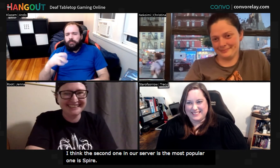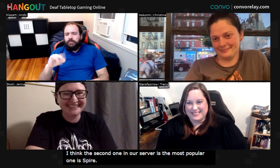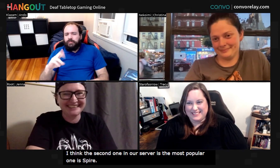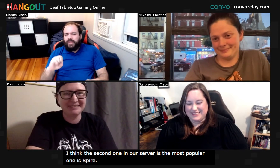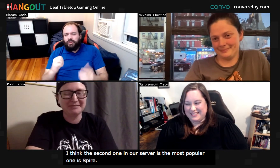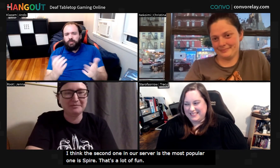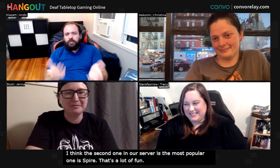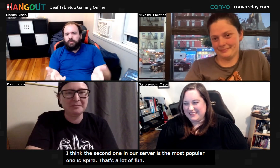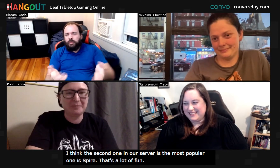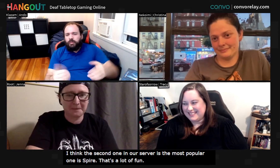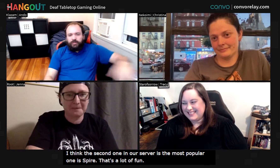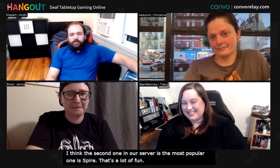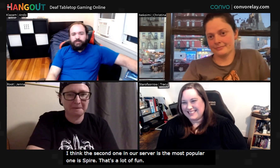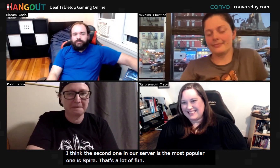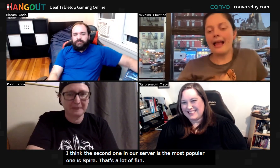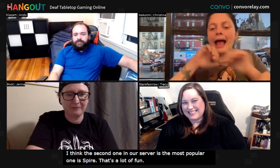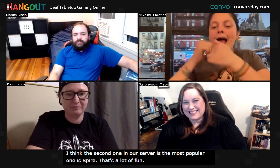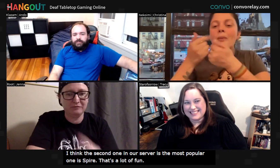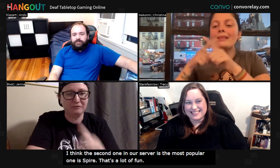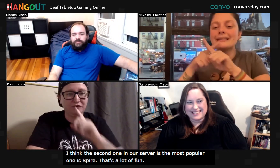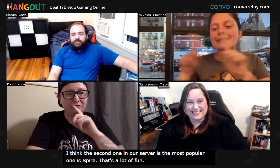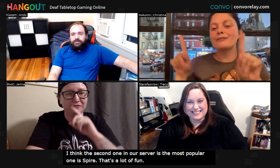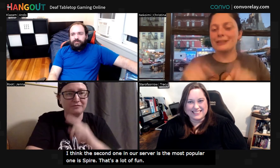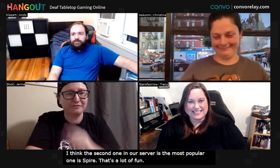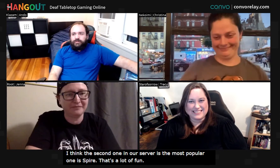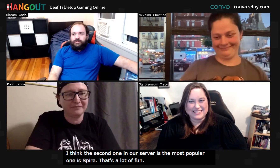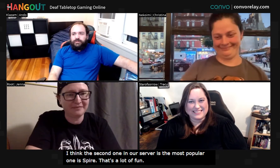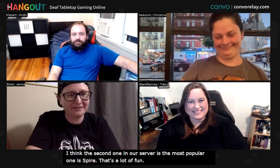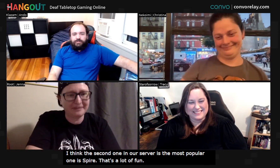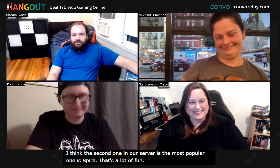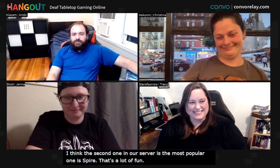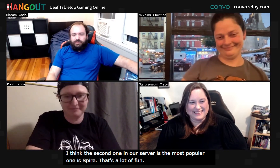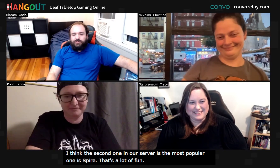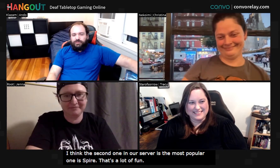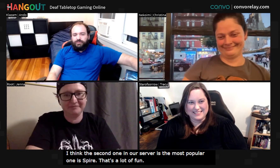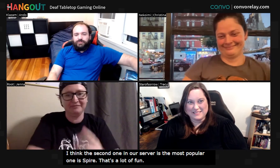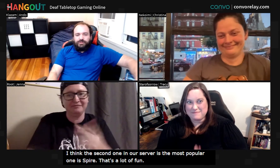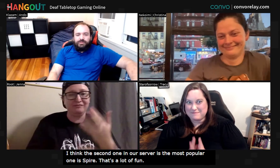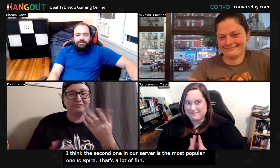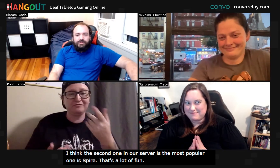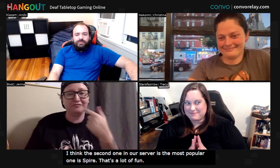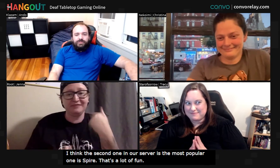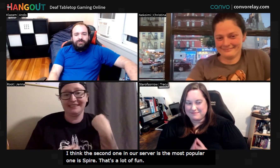what's can you explain DD and Spire? Maybe the differences."